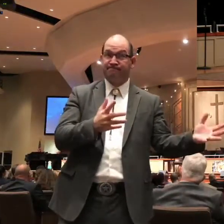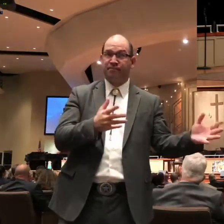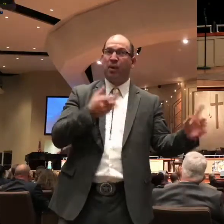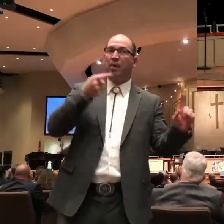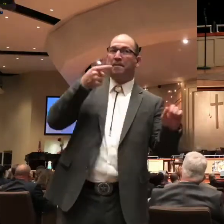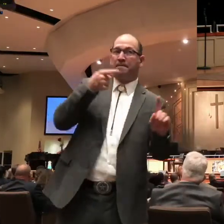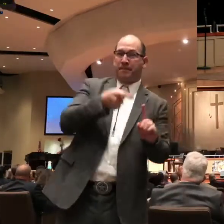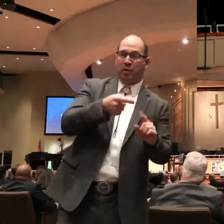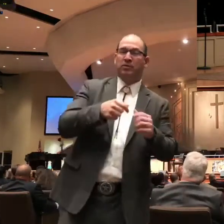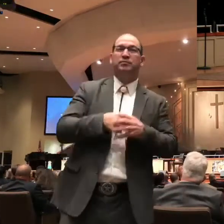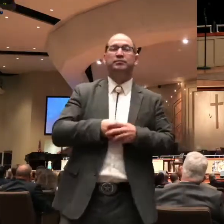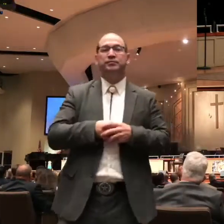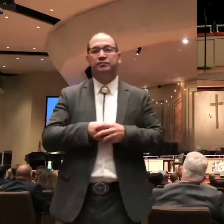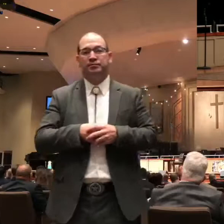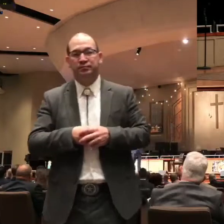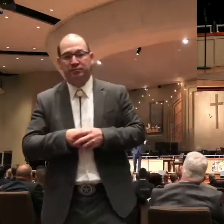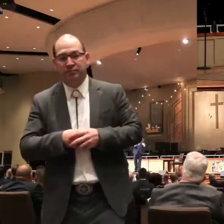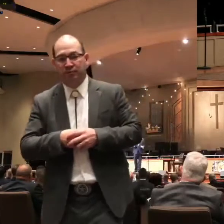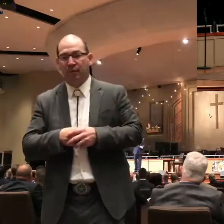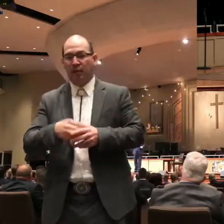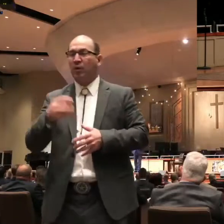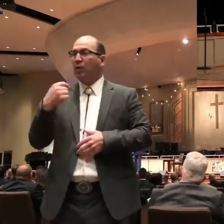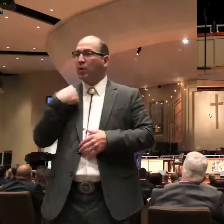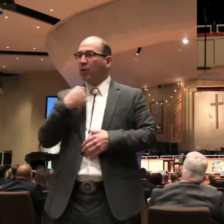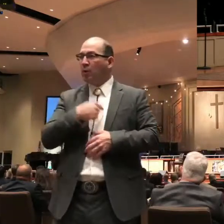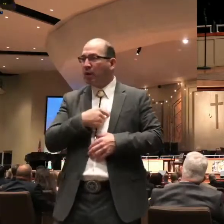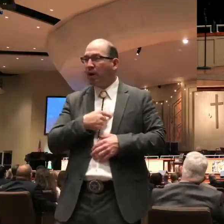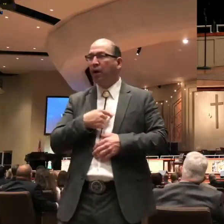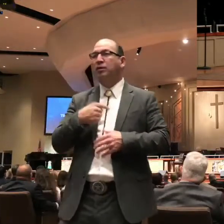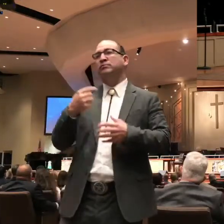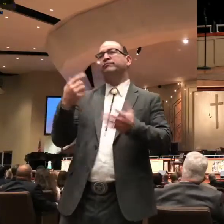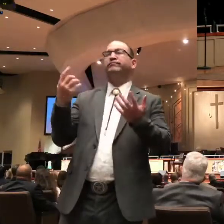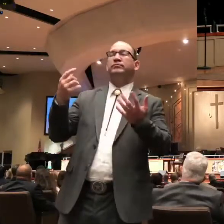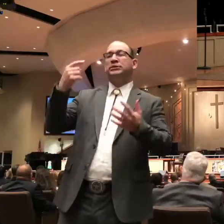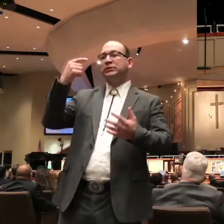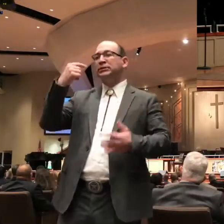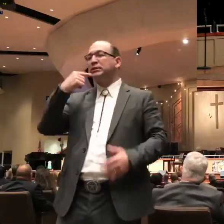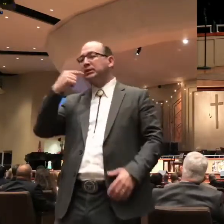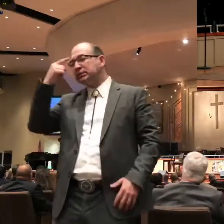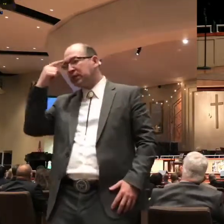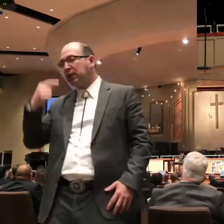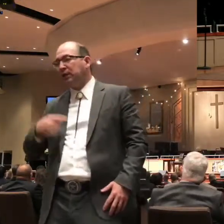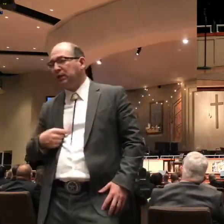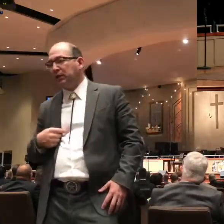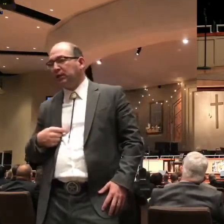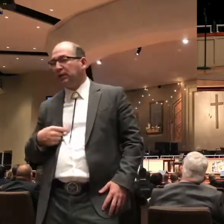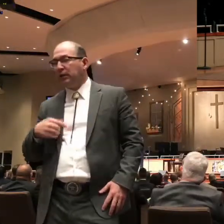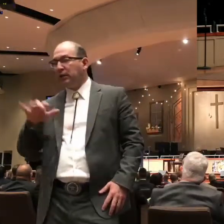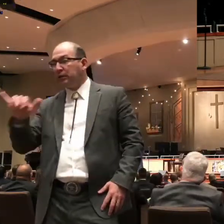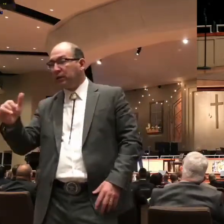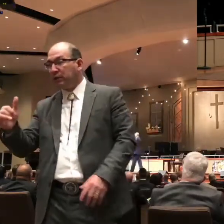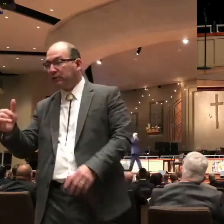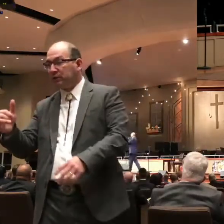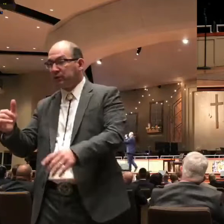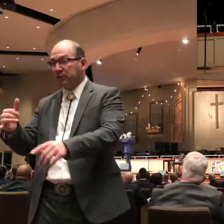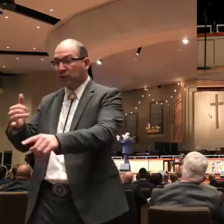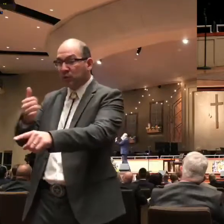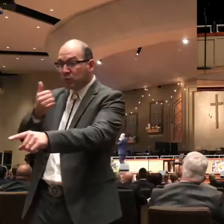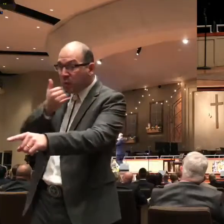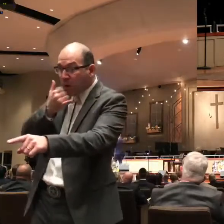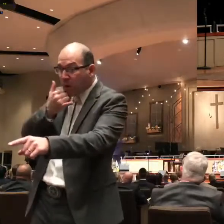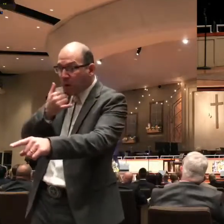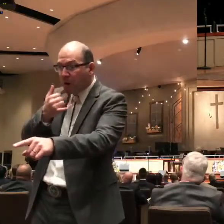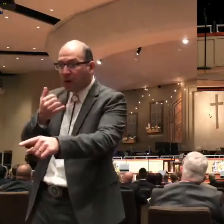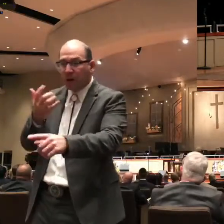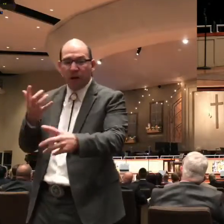that we often refer to as accommodating theology. That is to say, I don't really want to be involved in soul winning. Is there a theological